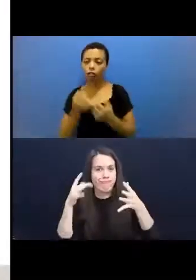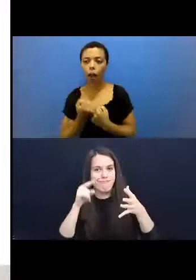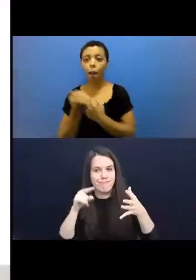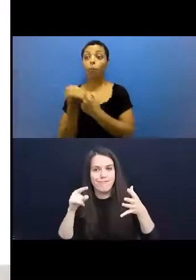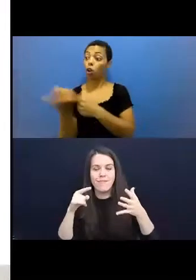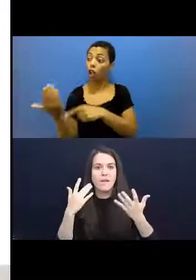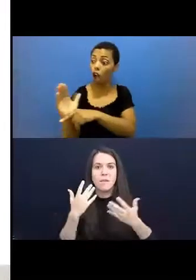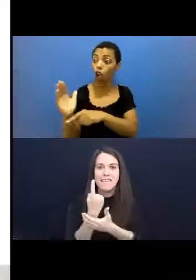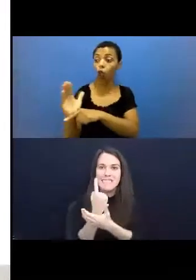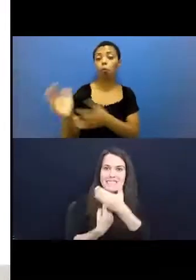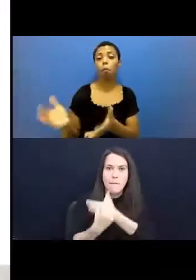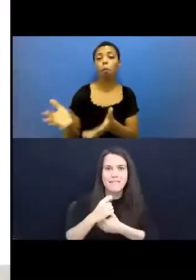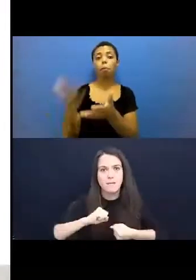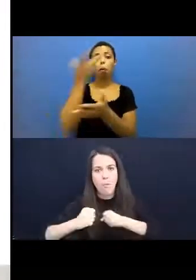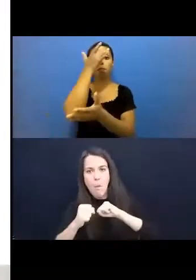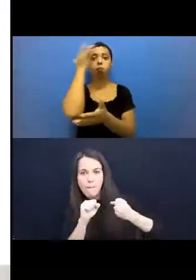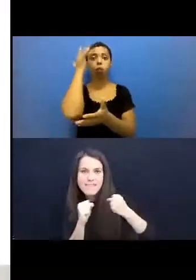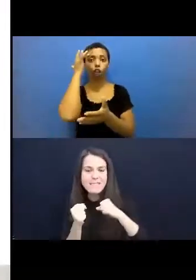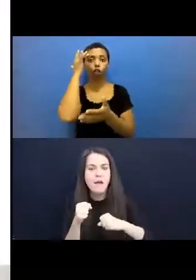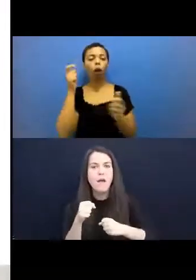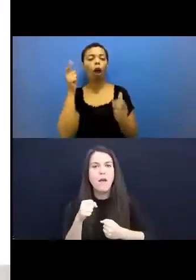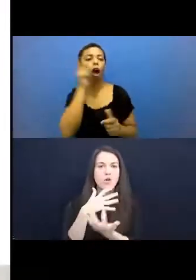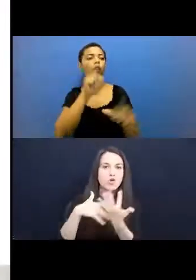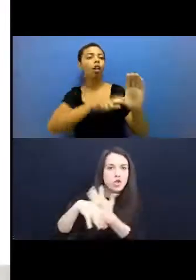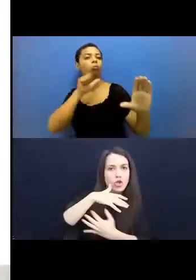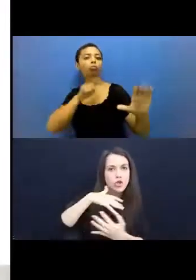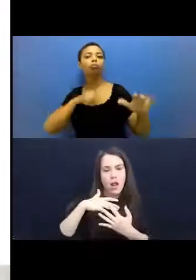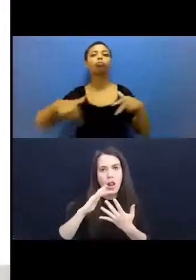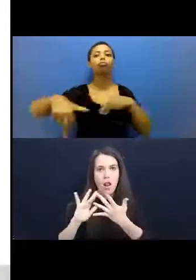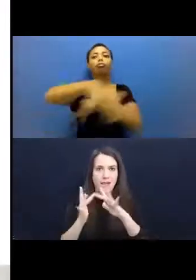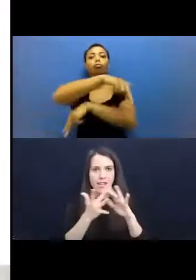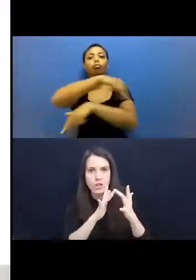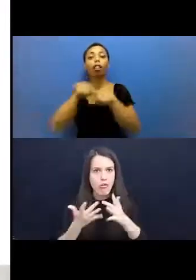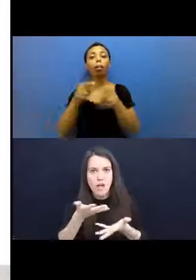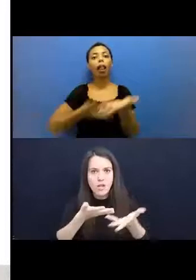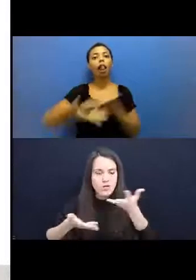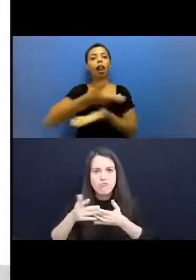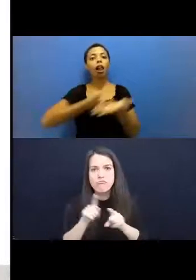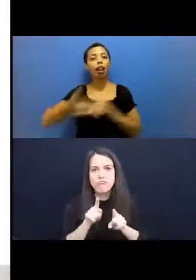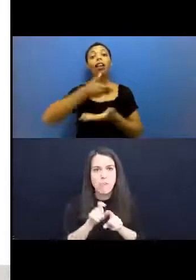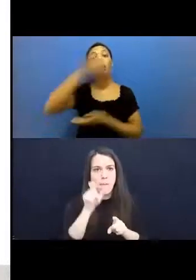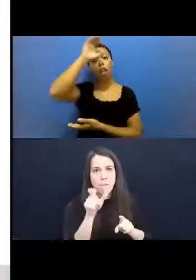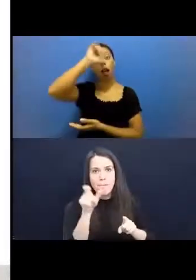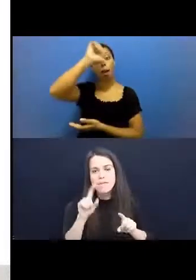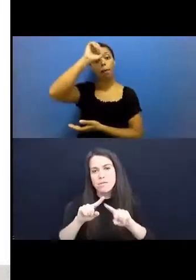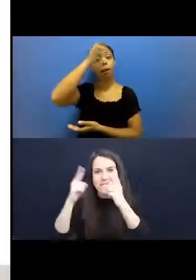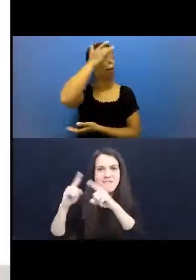independent mobility, social interactions, and learning for people with multiple sensory